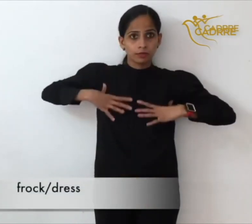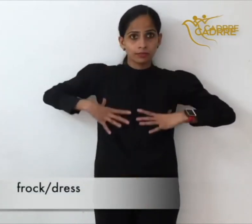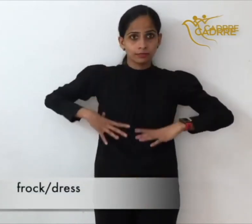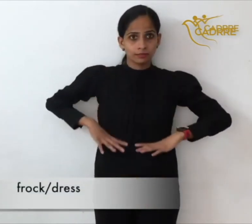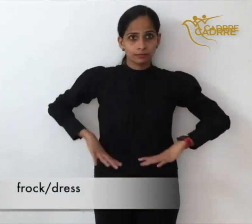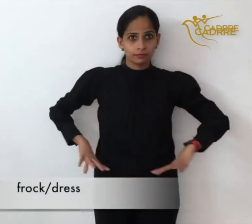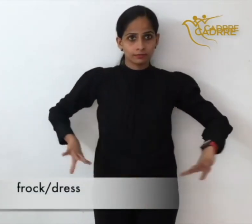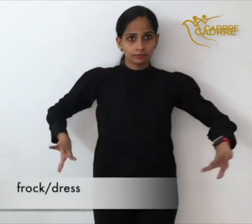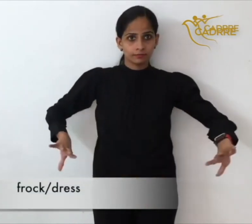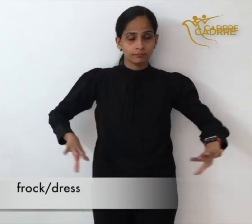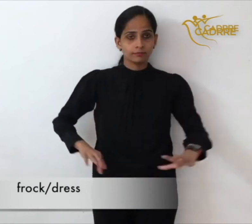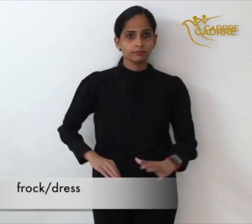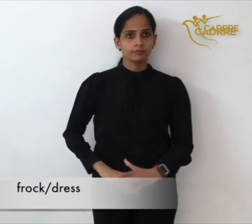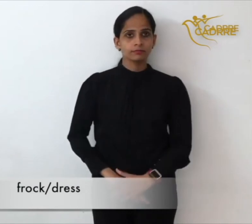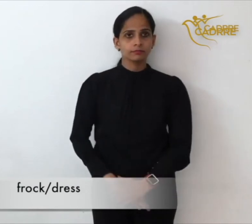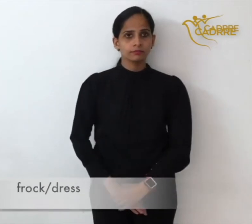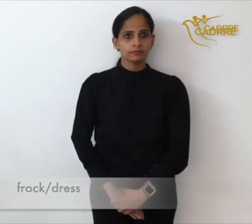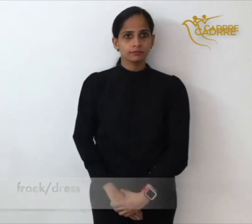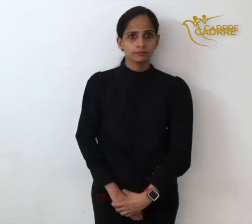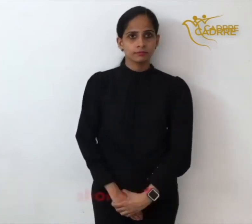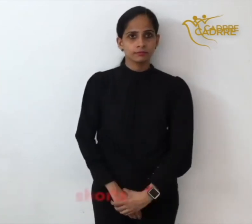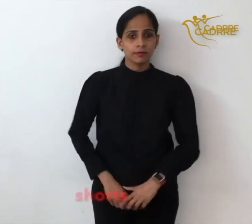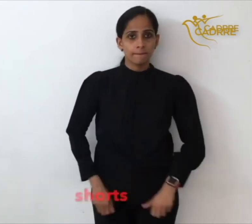Frock or dress.